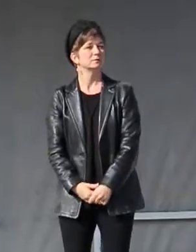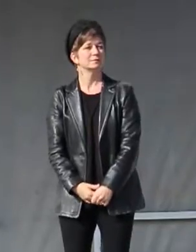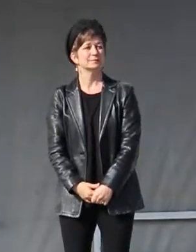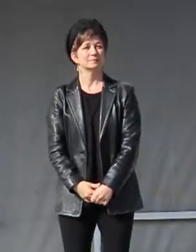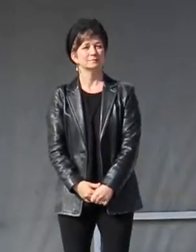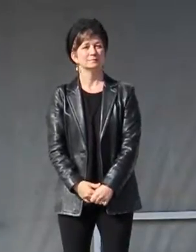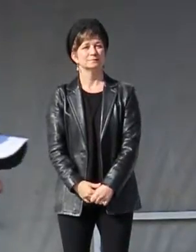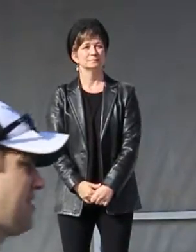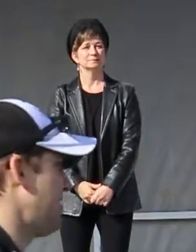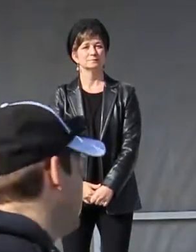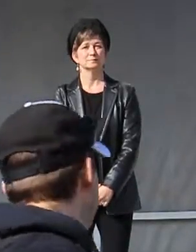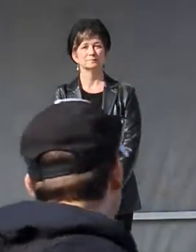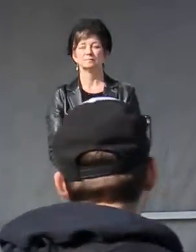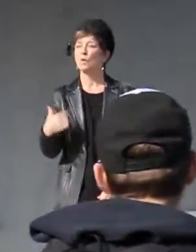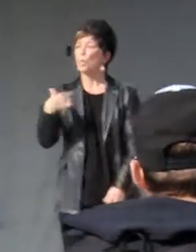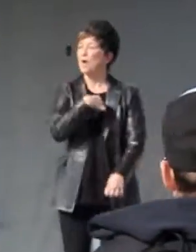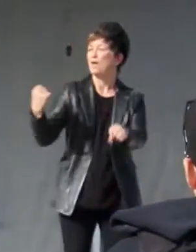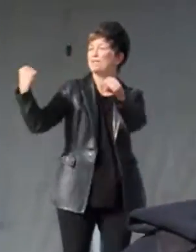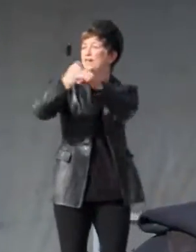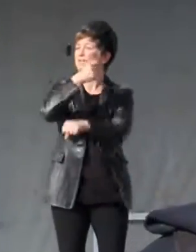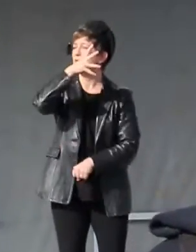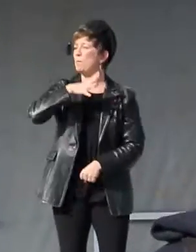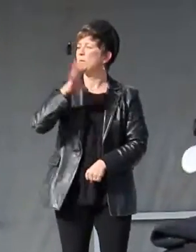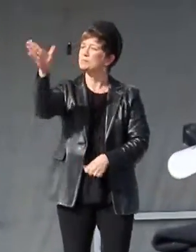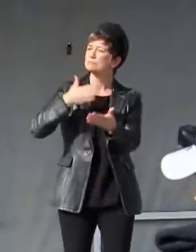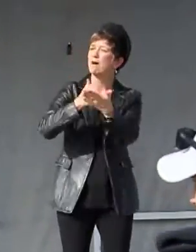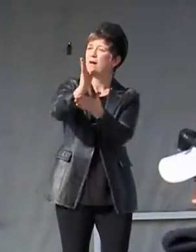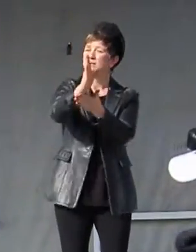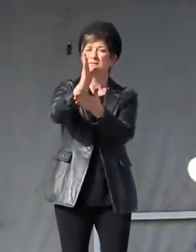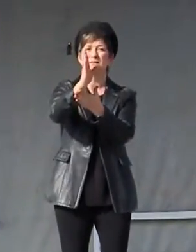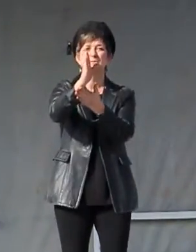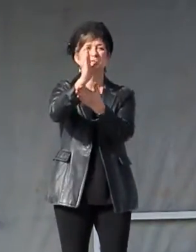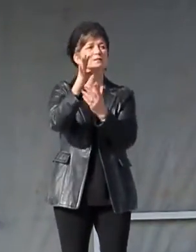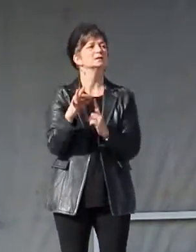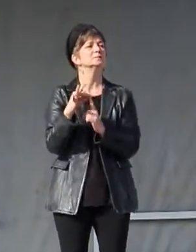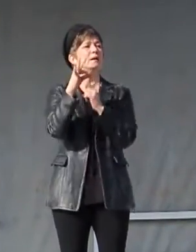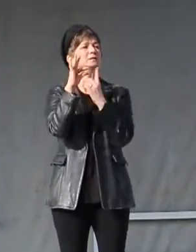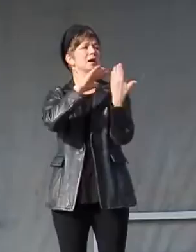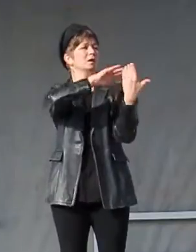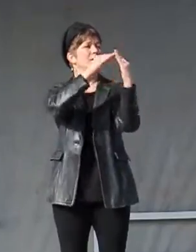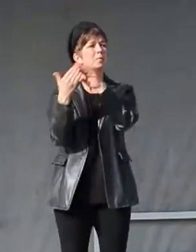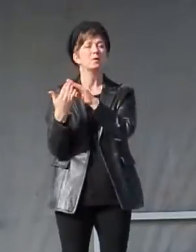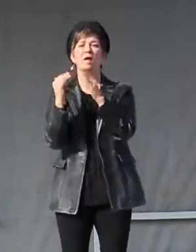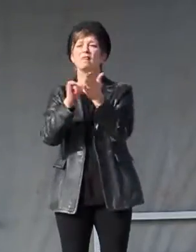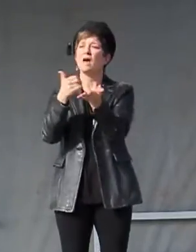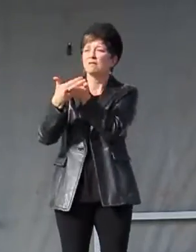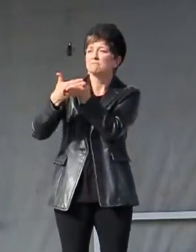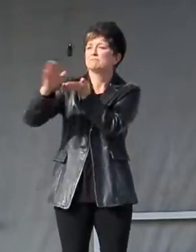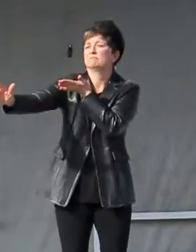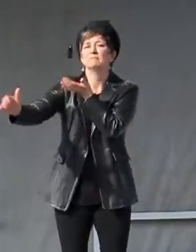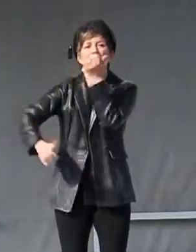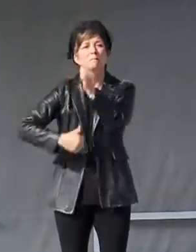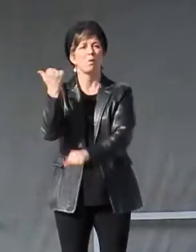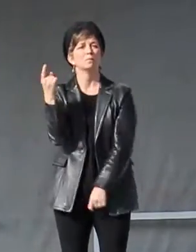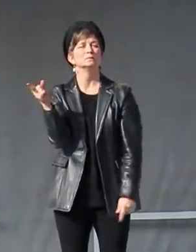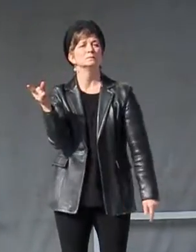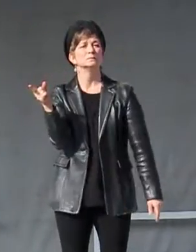Absolutely. We are fighting for women's rights, especially in communities marginalized the most.